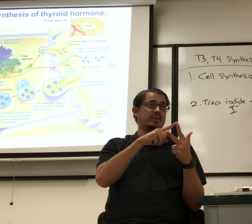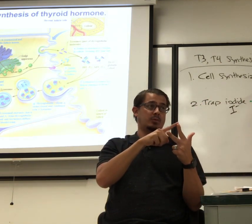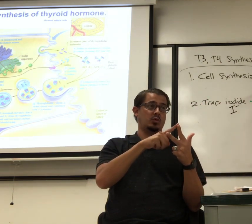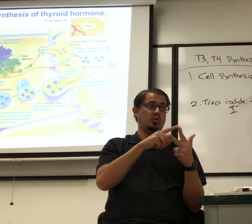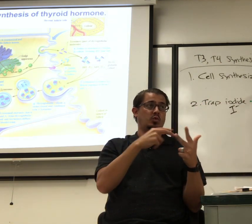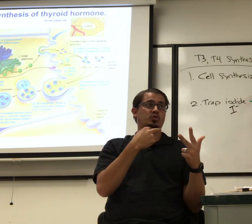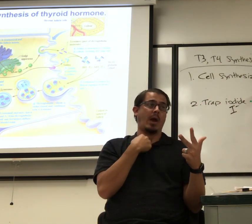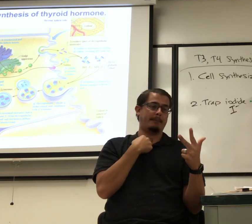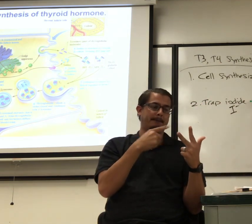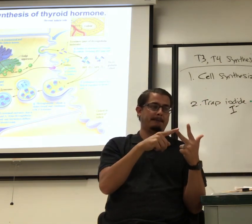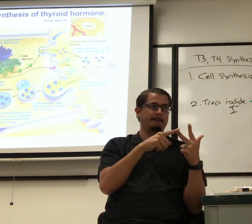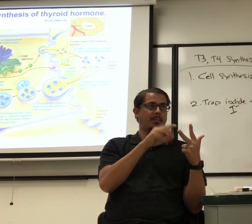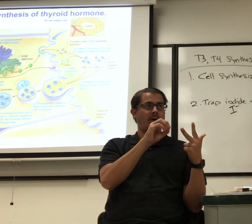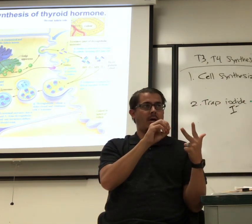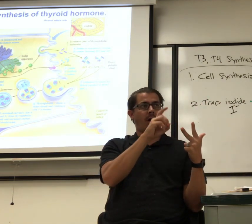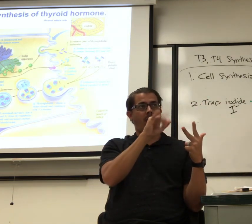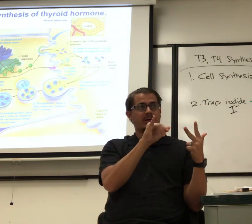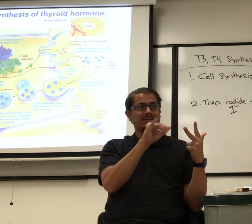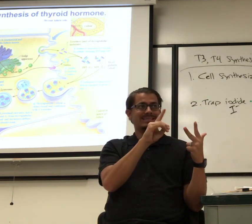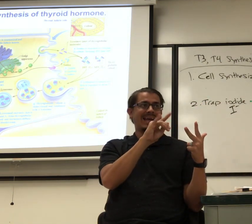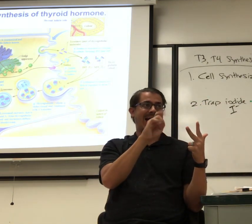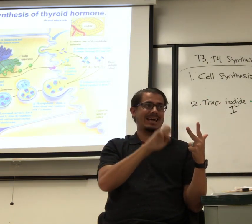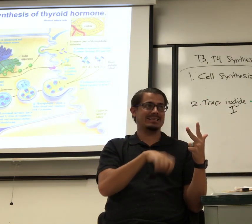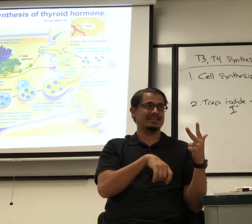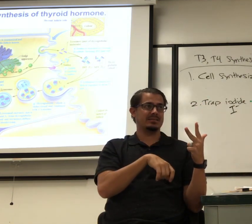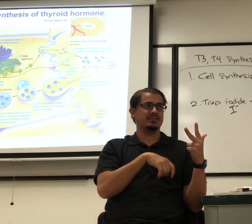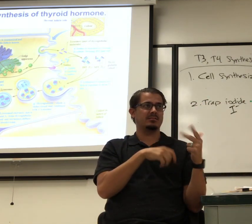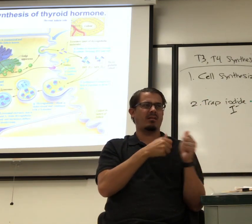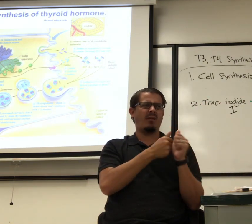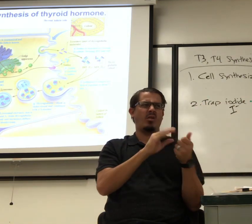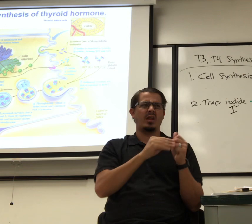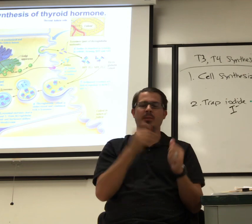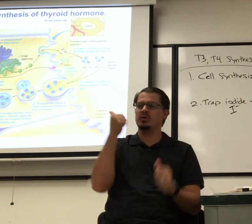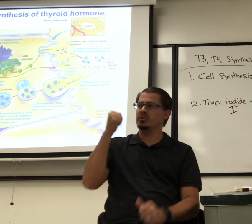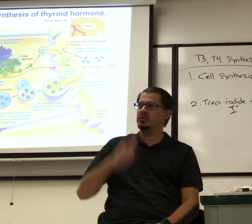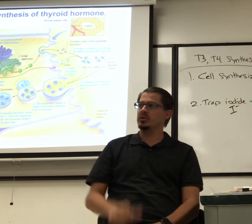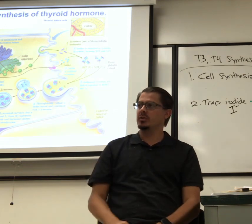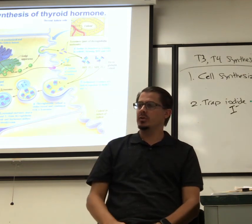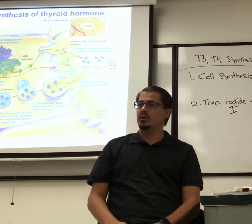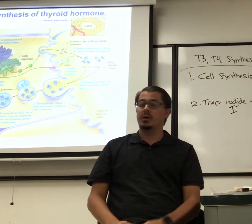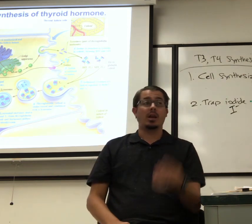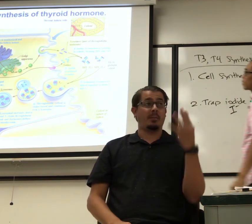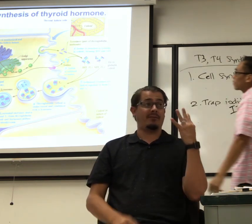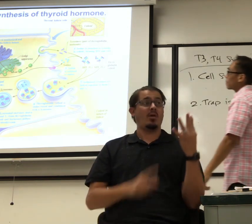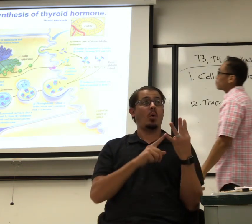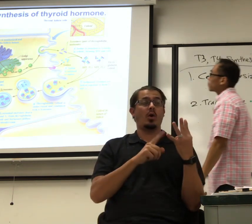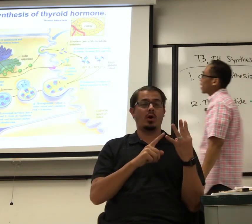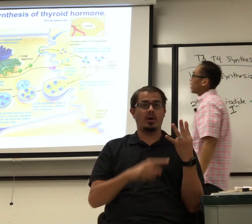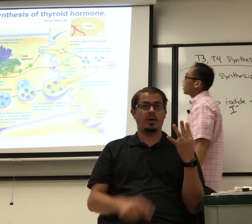So let me follow their numbers. Step 2, trap. Step 3, oxidize.